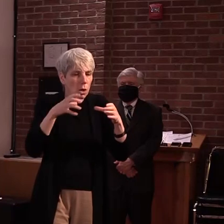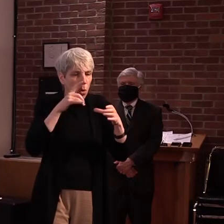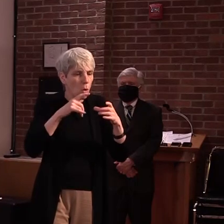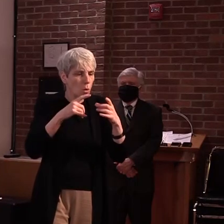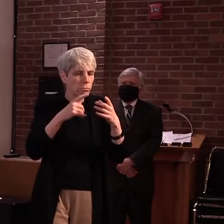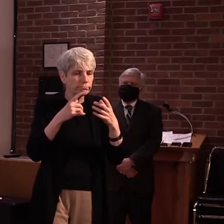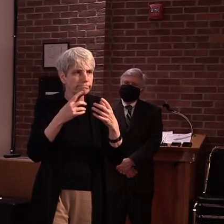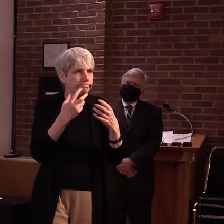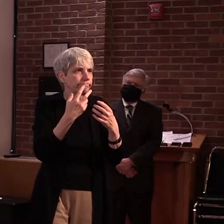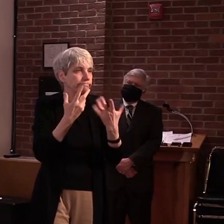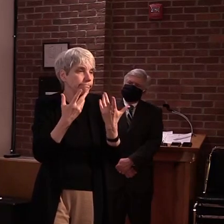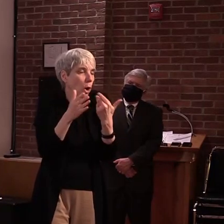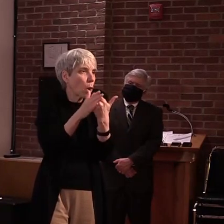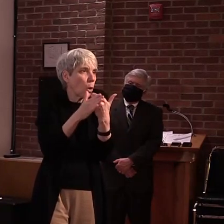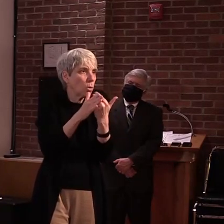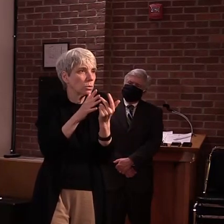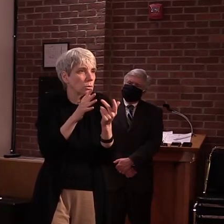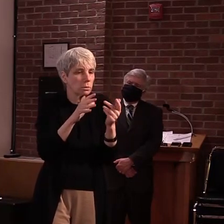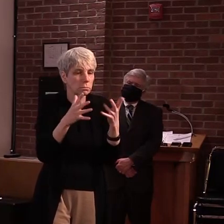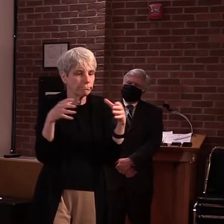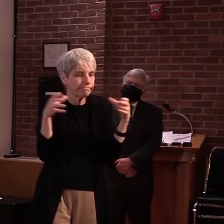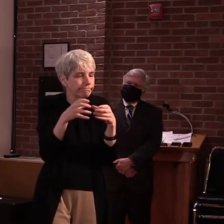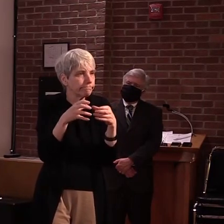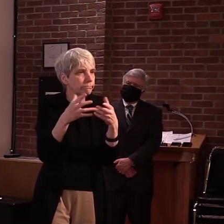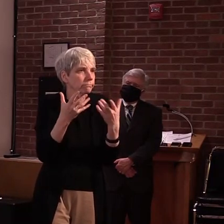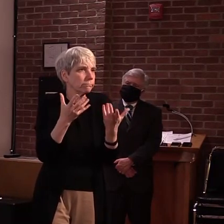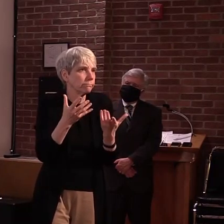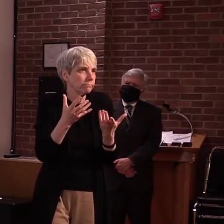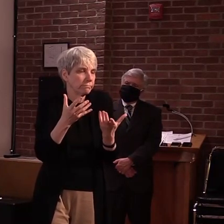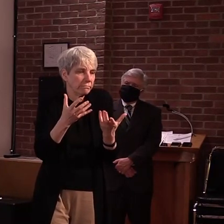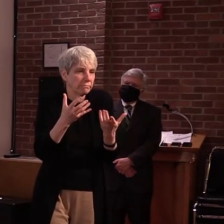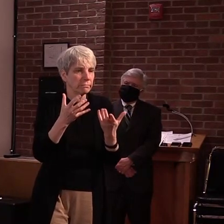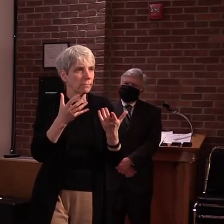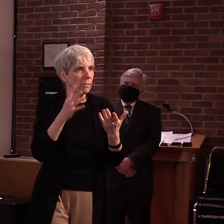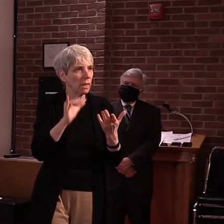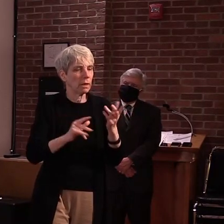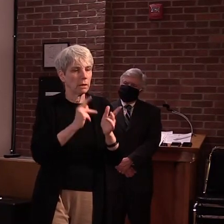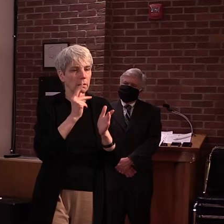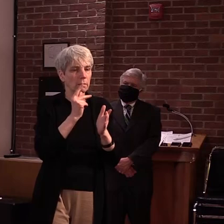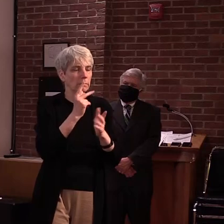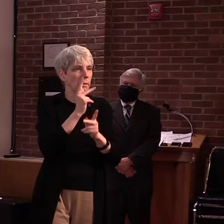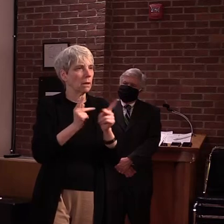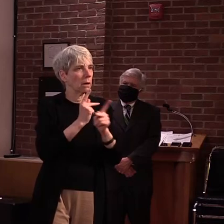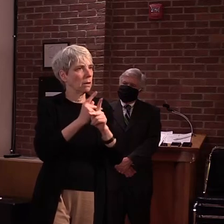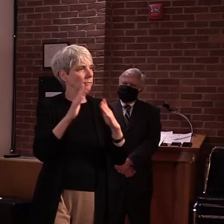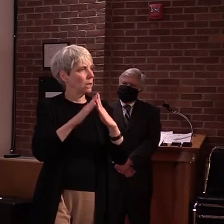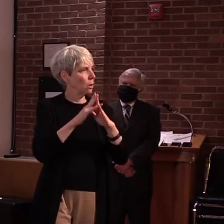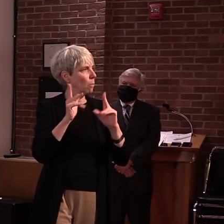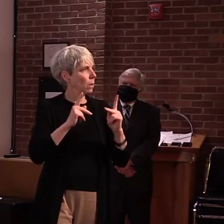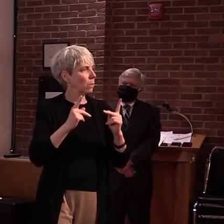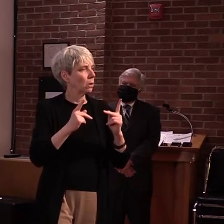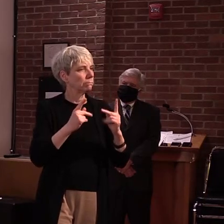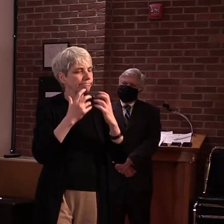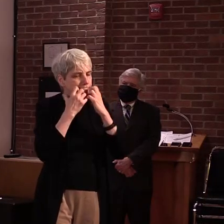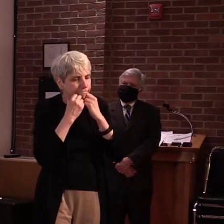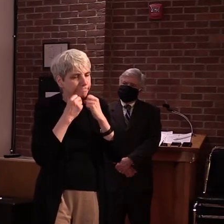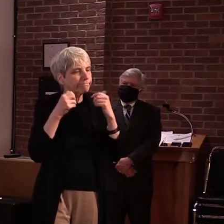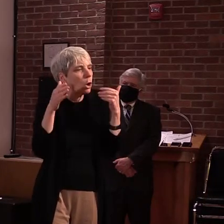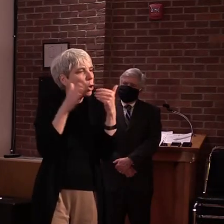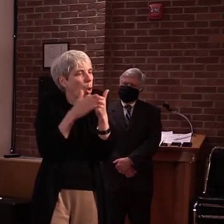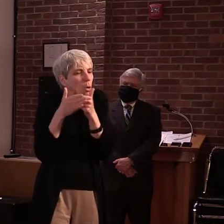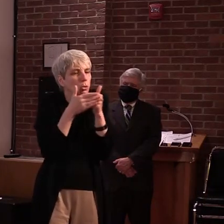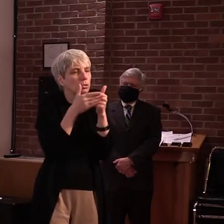city, and it's just very socially connected and had some social events